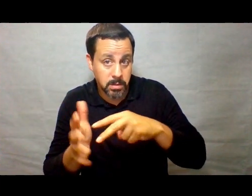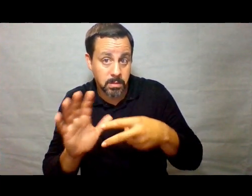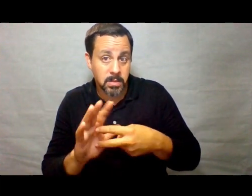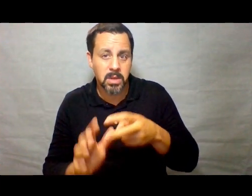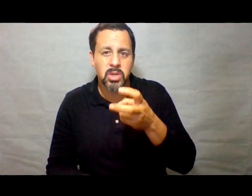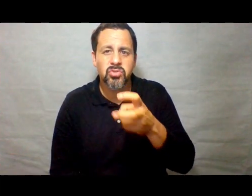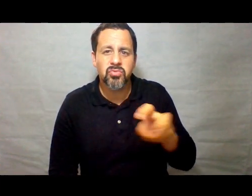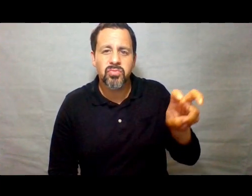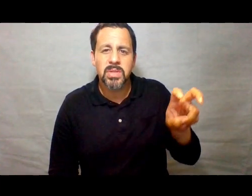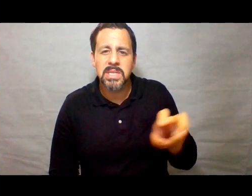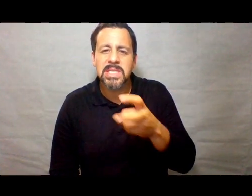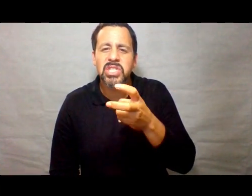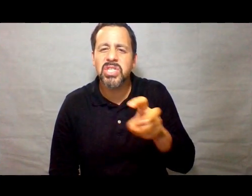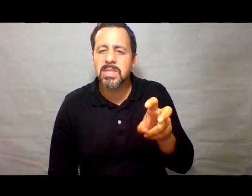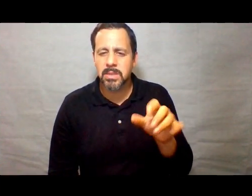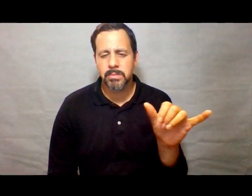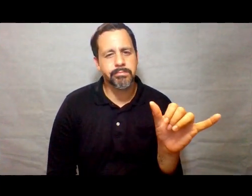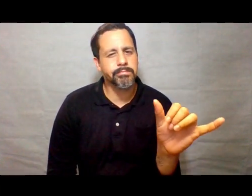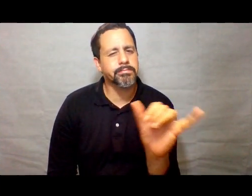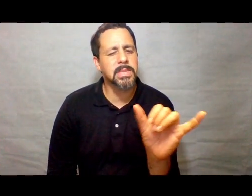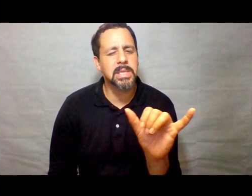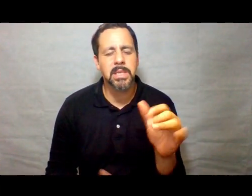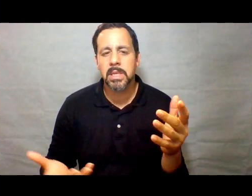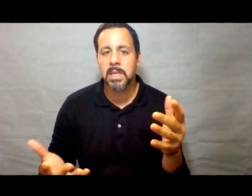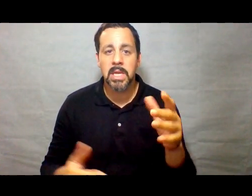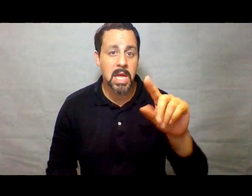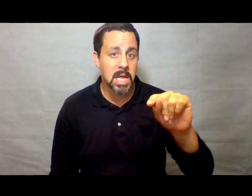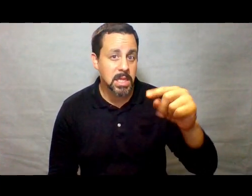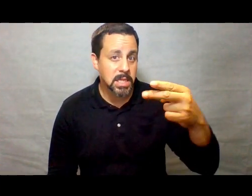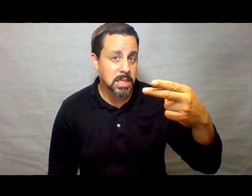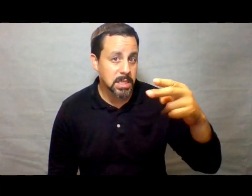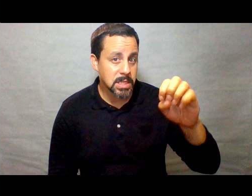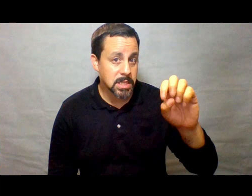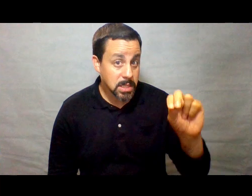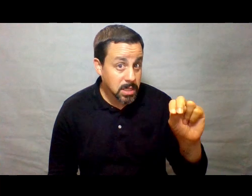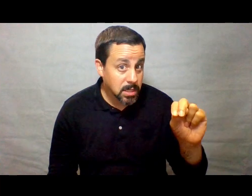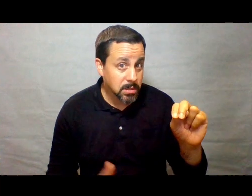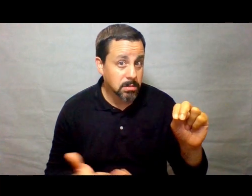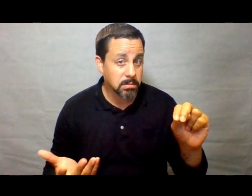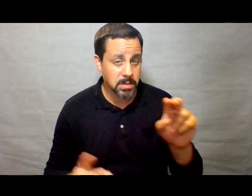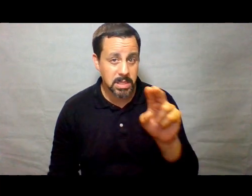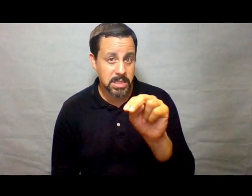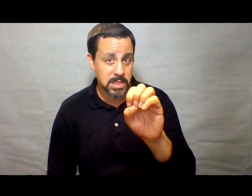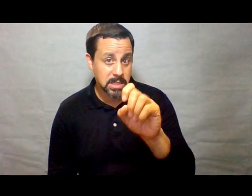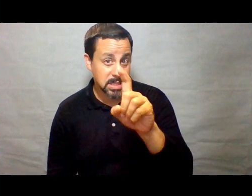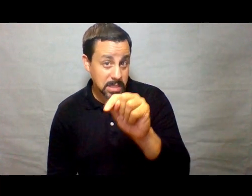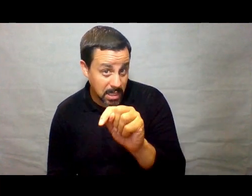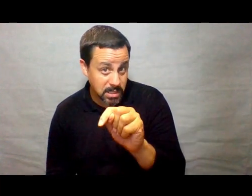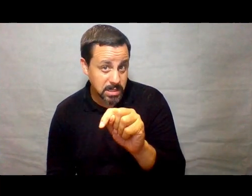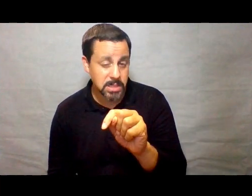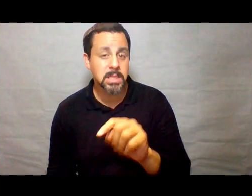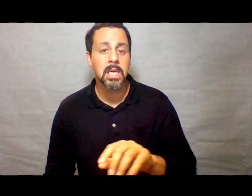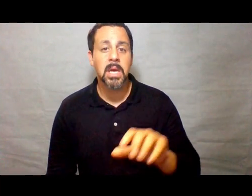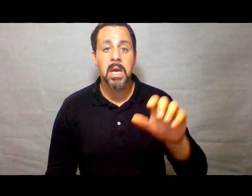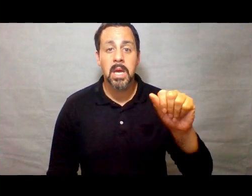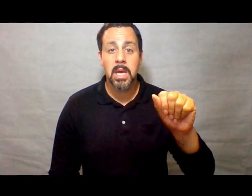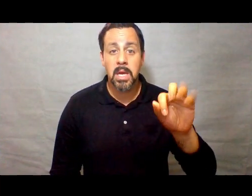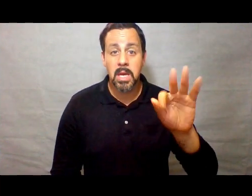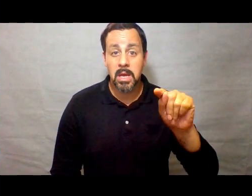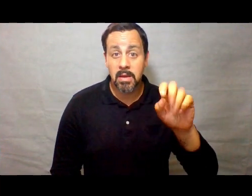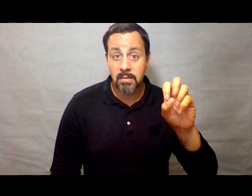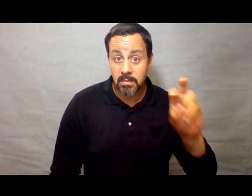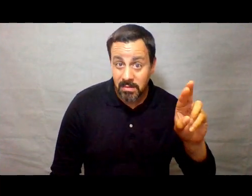And this sign is often used as a transition. Like, for example, then,